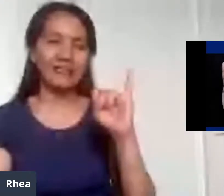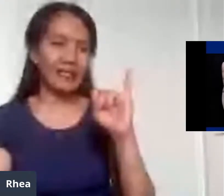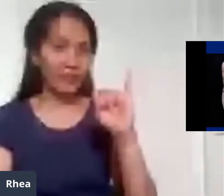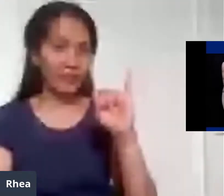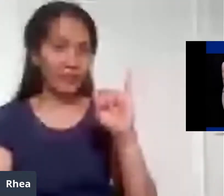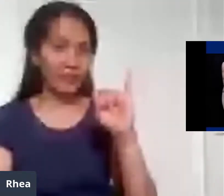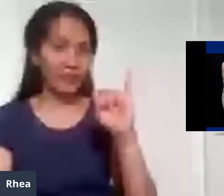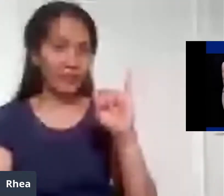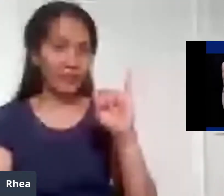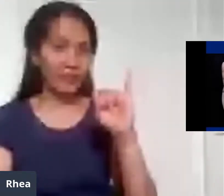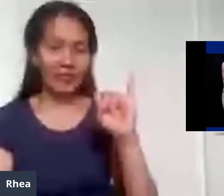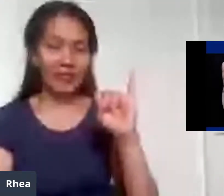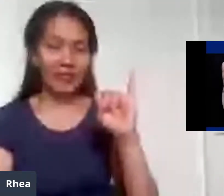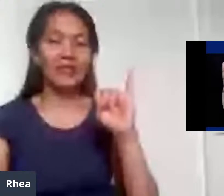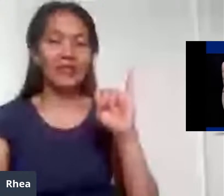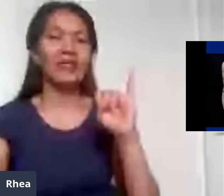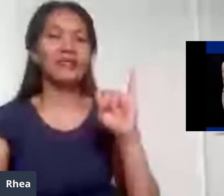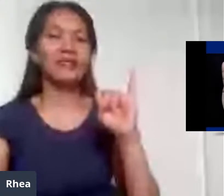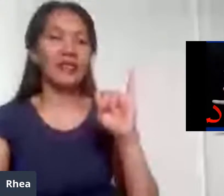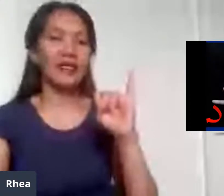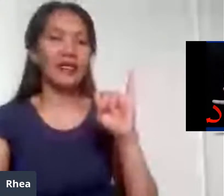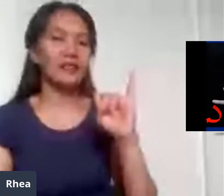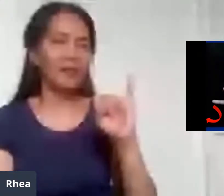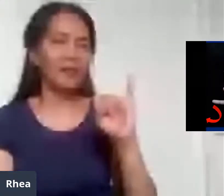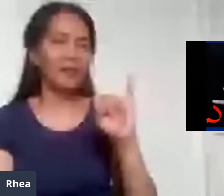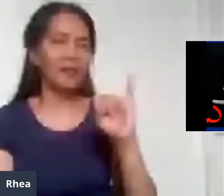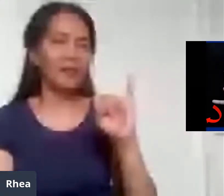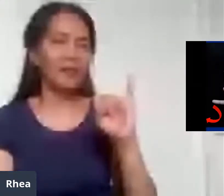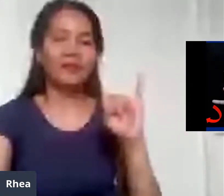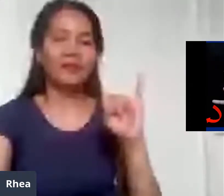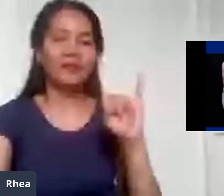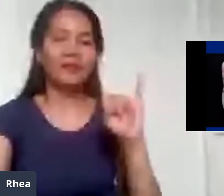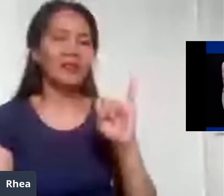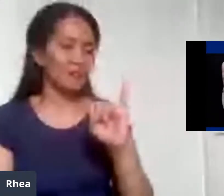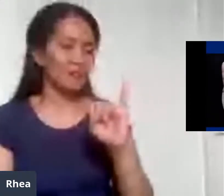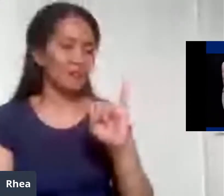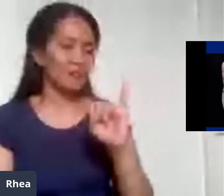That's letter I. Letter I